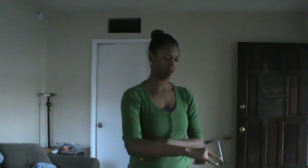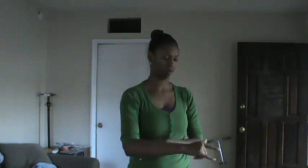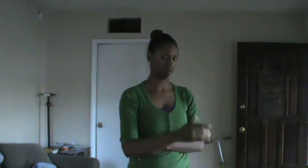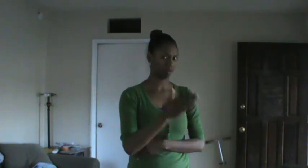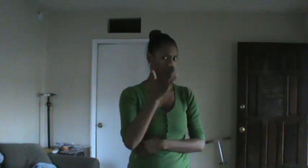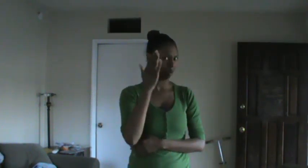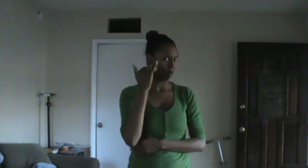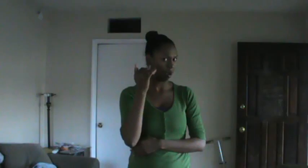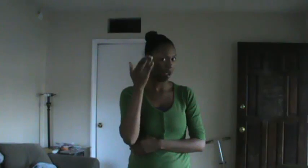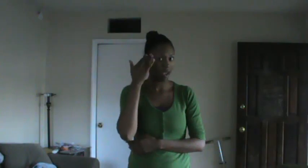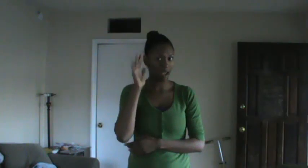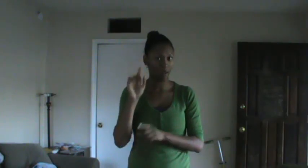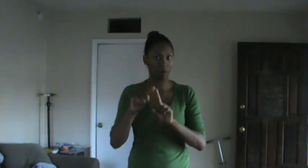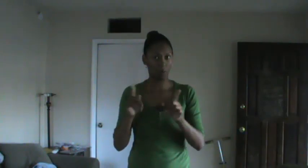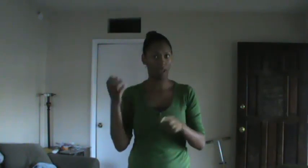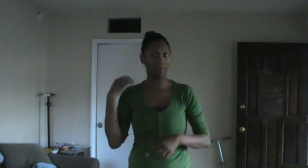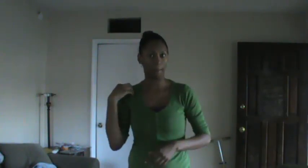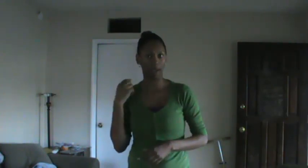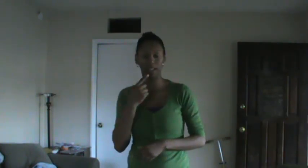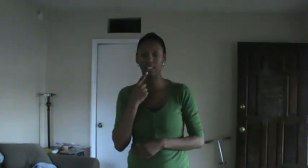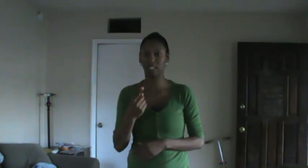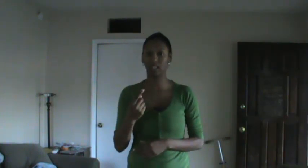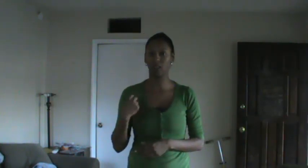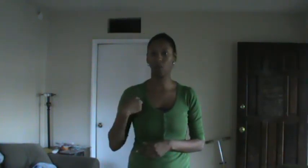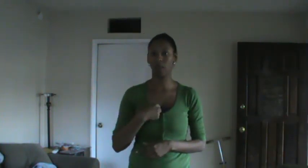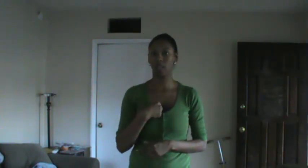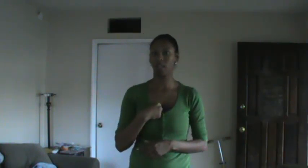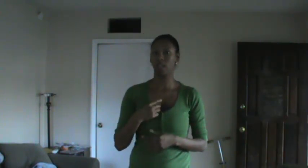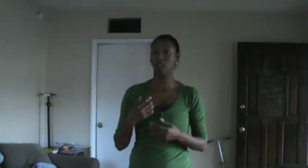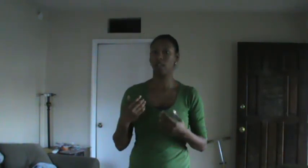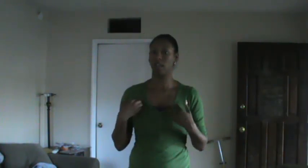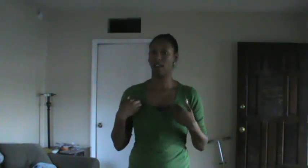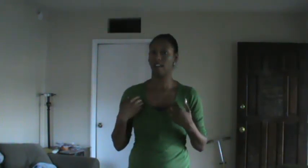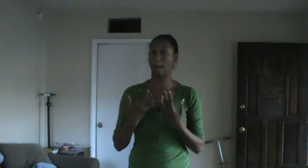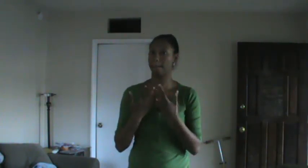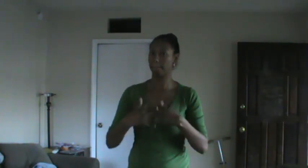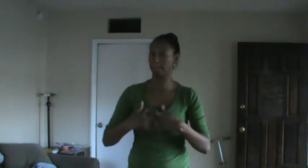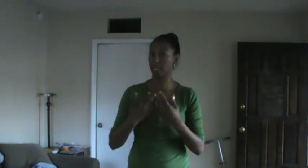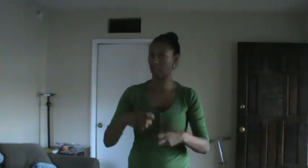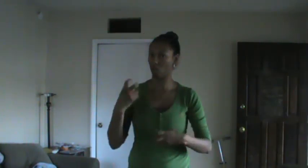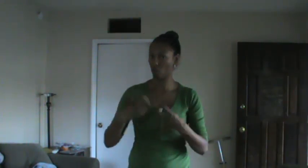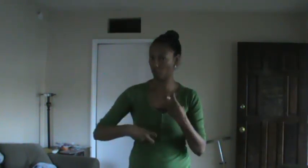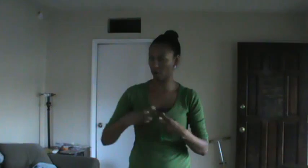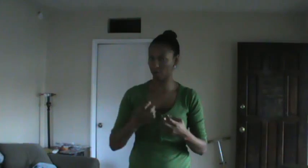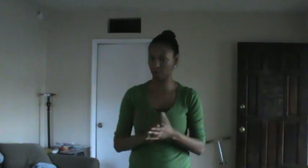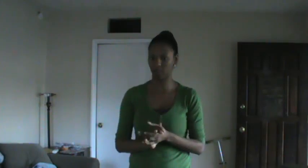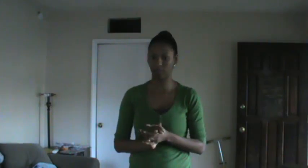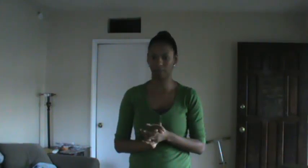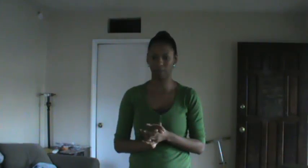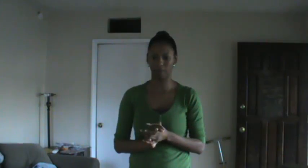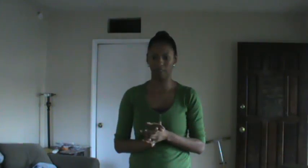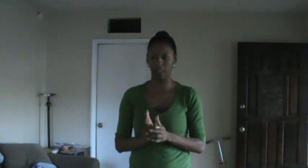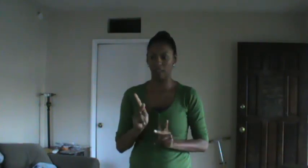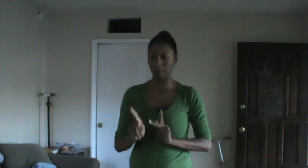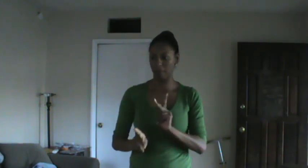I couldn't believe it. I thought someone should be screaming, although I wasn't screaming. Someone should have been. So anyway, he turned the plane